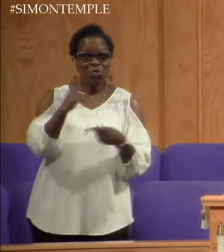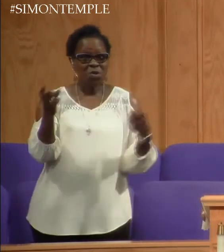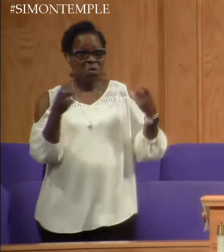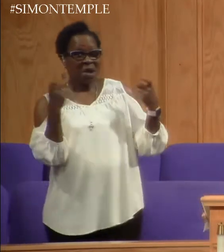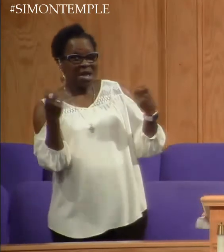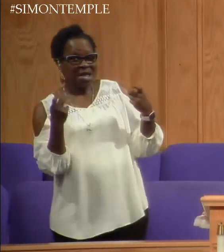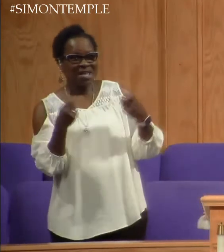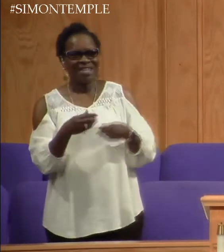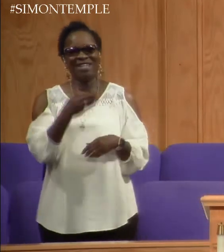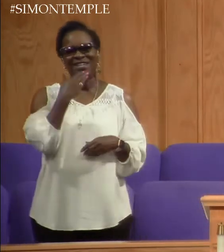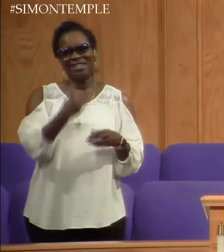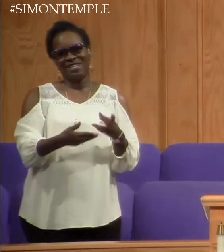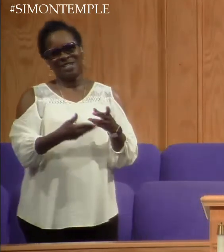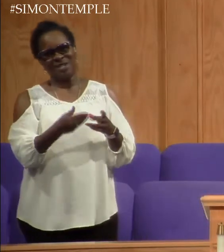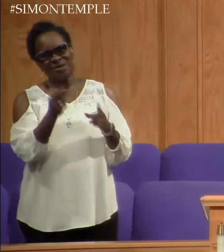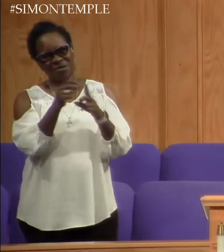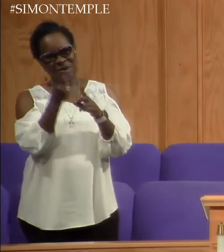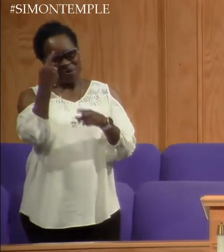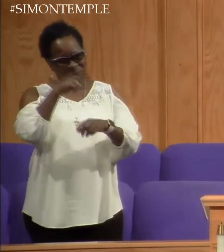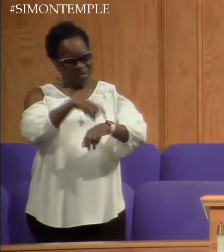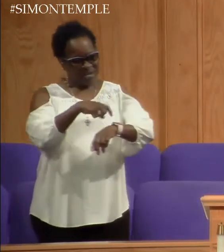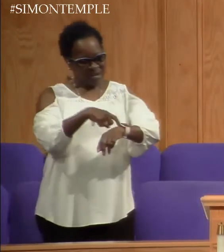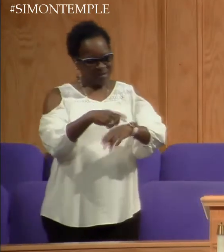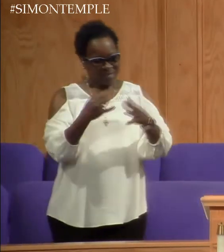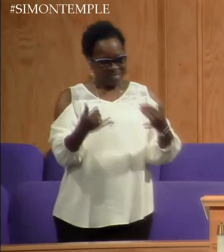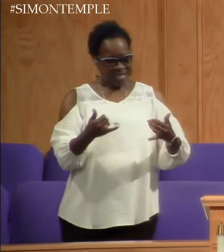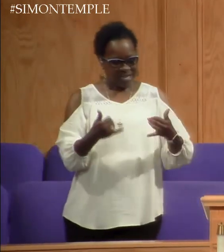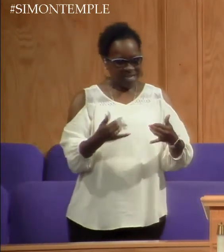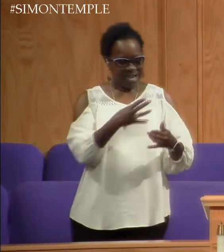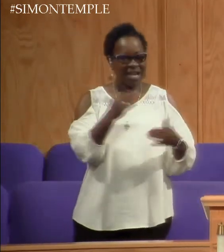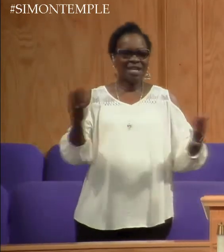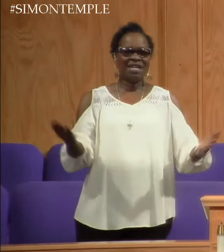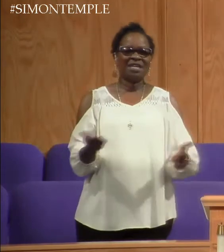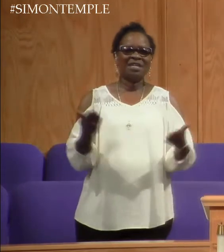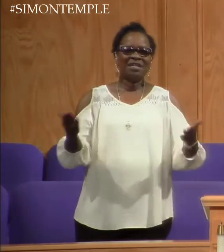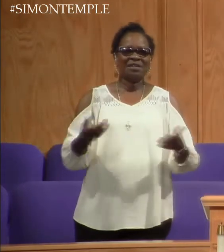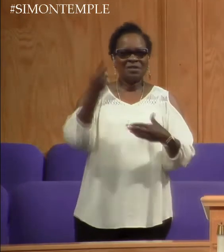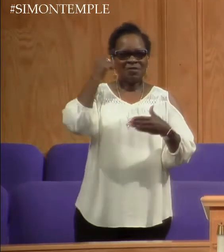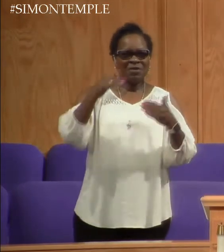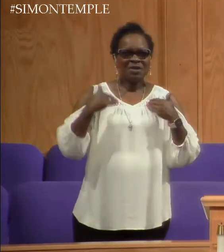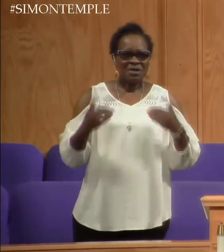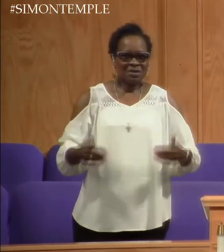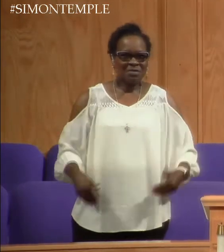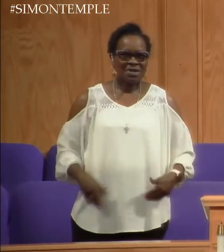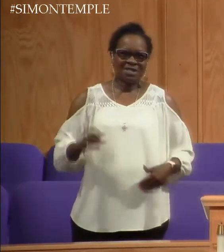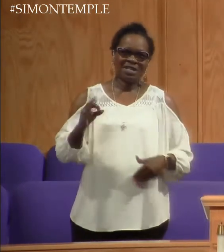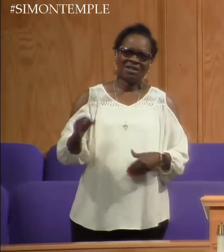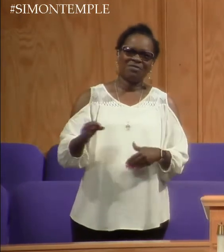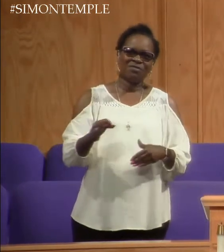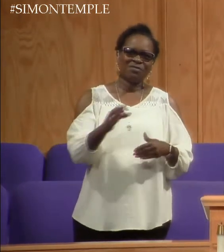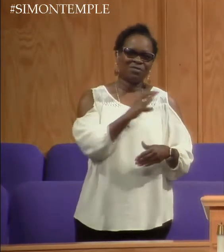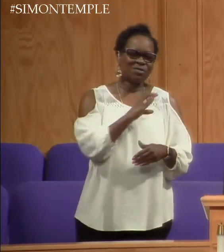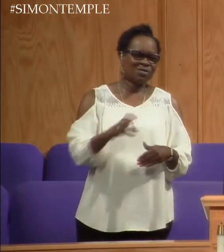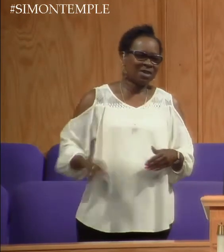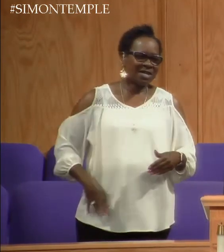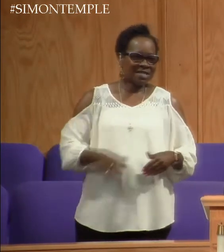relevant word for times like this, an encouragement for the body of Christ as well as to mothers and all